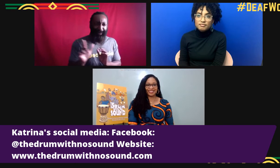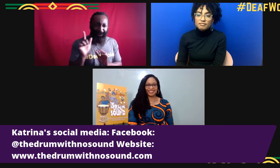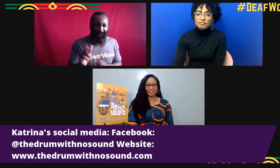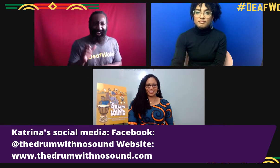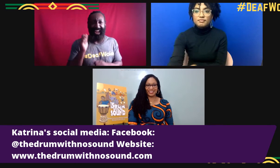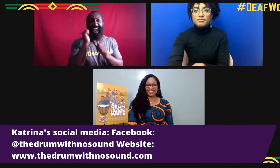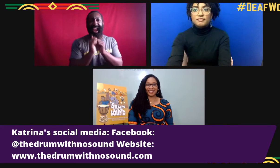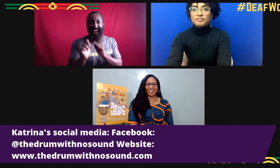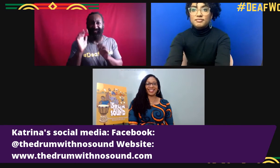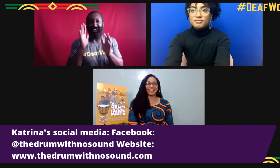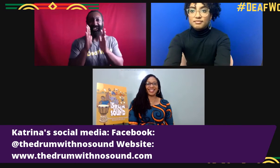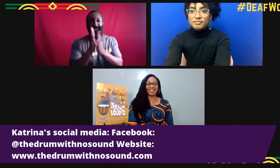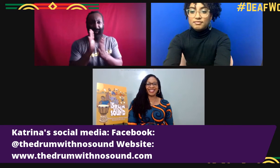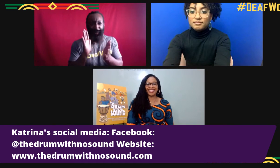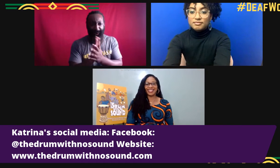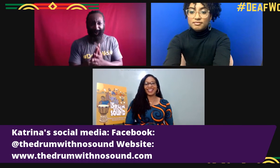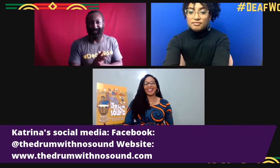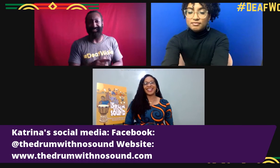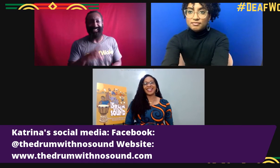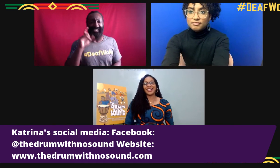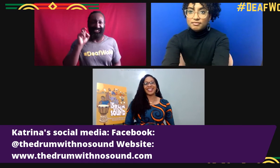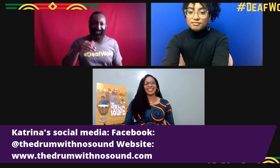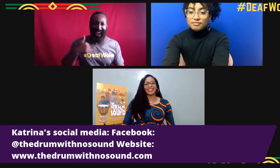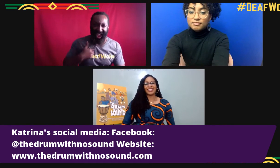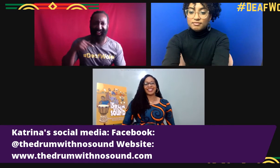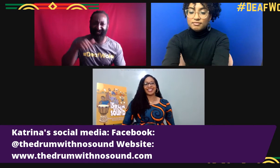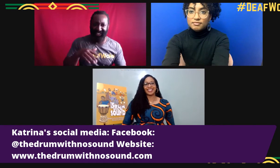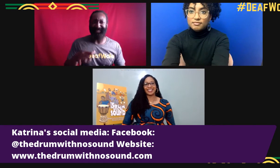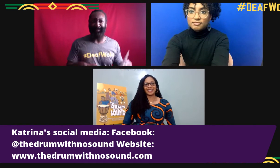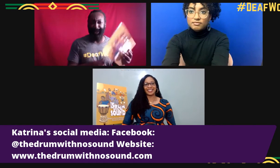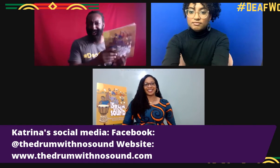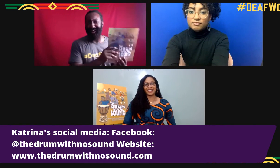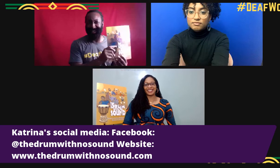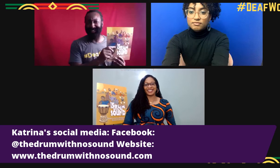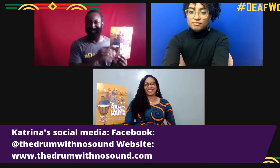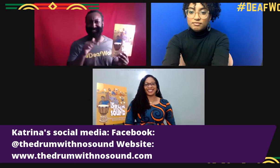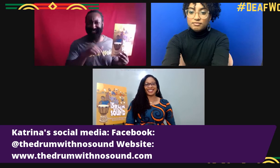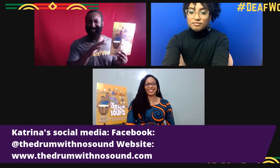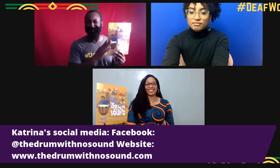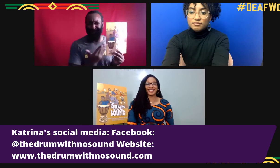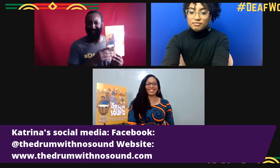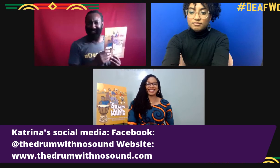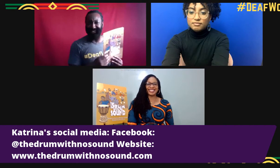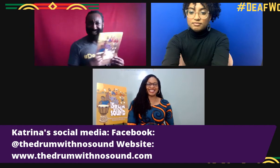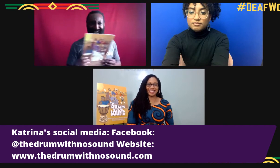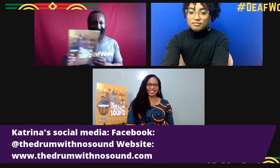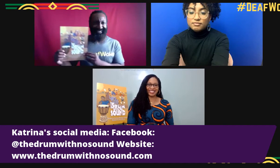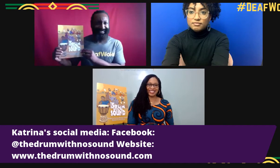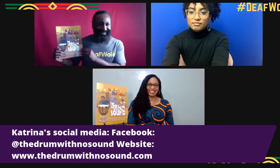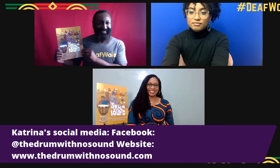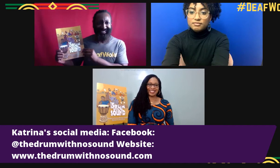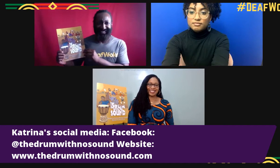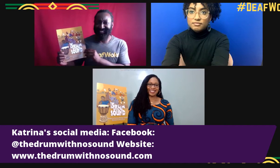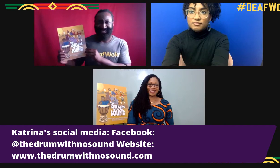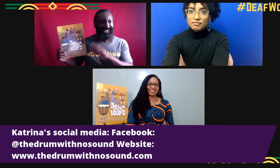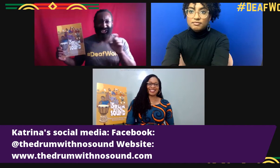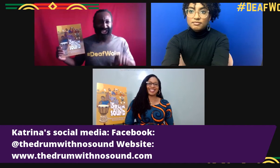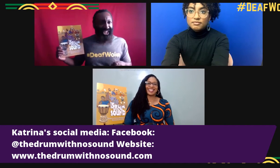I'm telling every library, every school, you need this